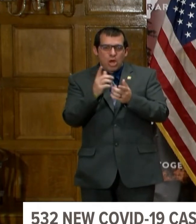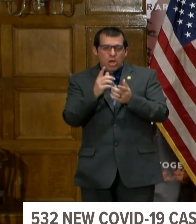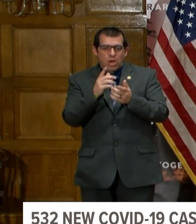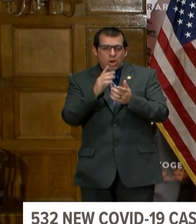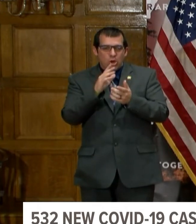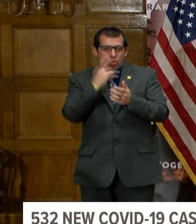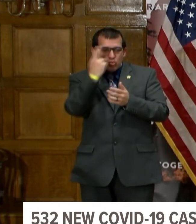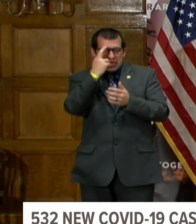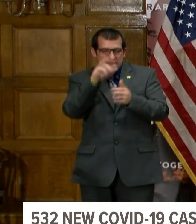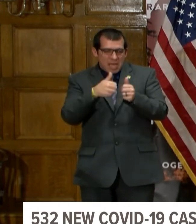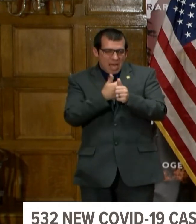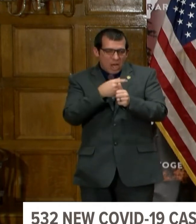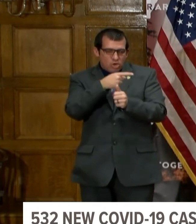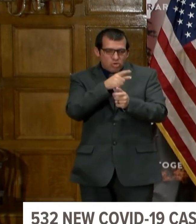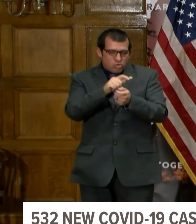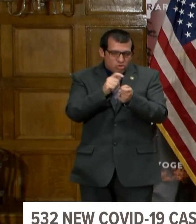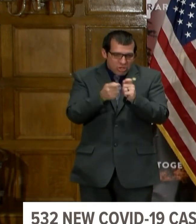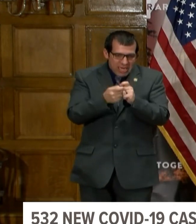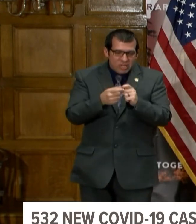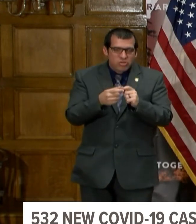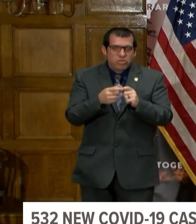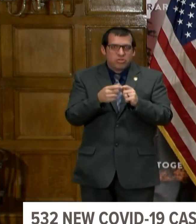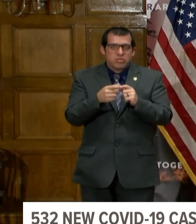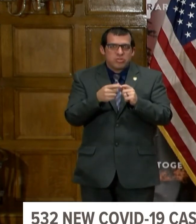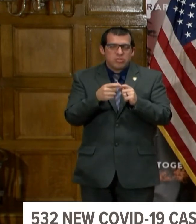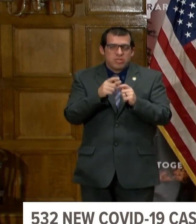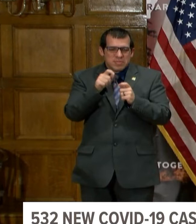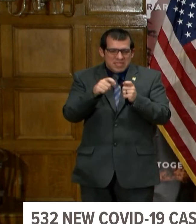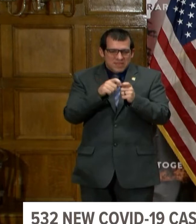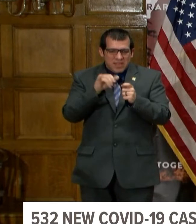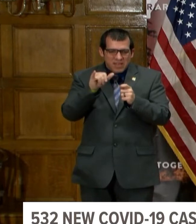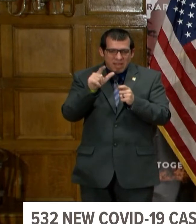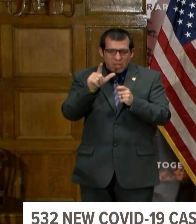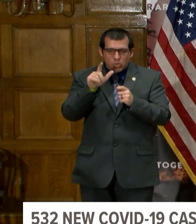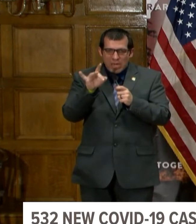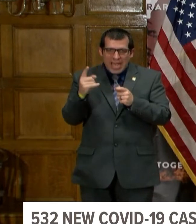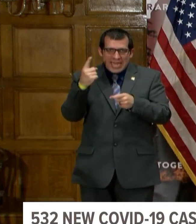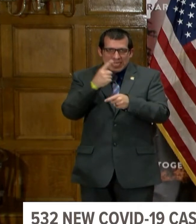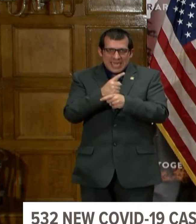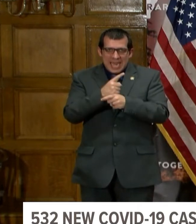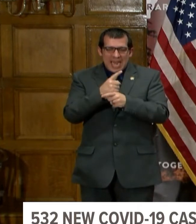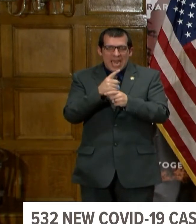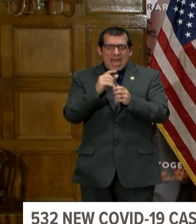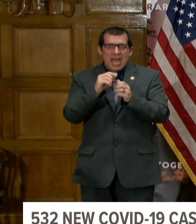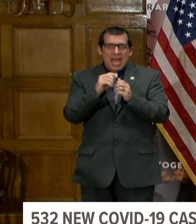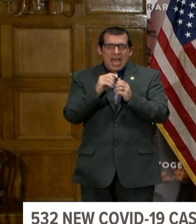revise those? And in particular on that 28-day thing, is that, how did you?